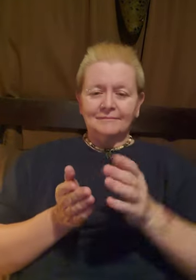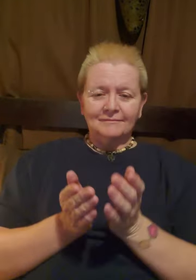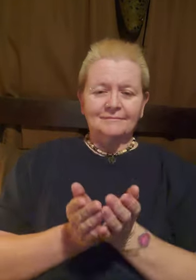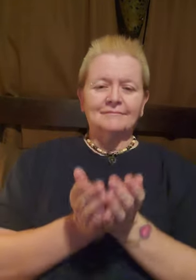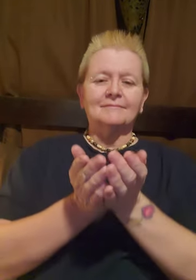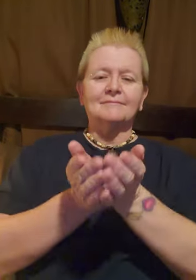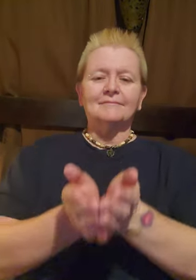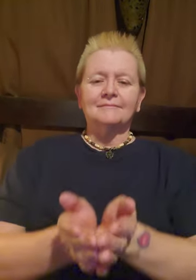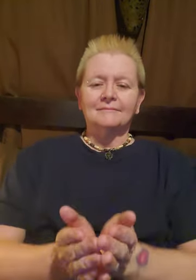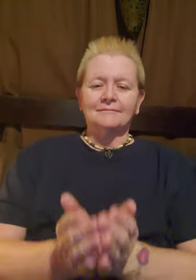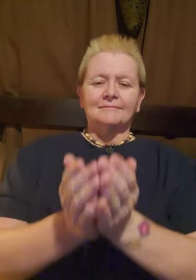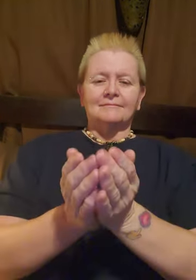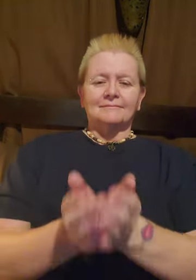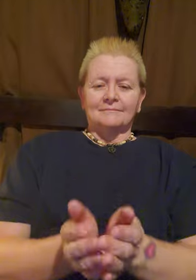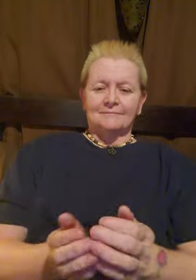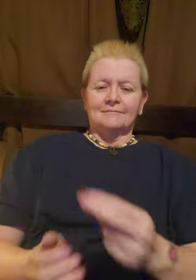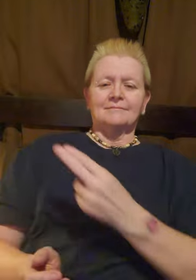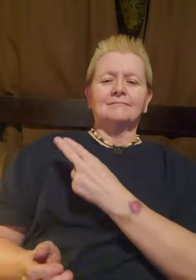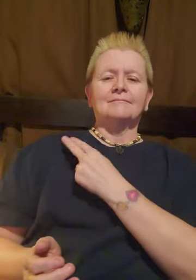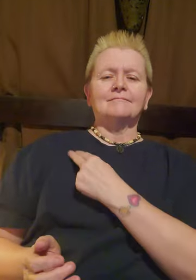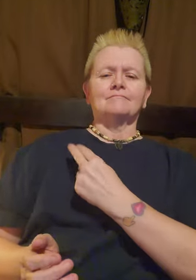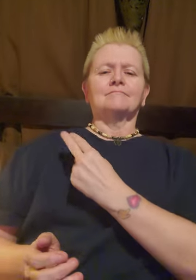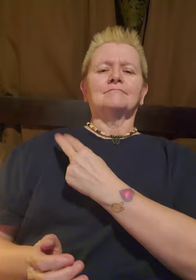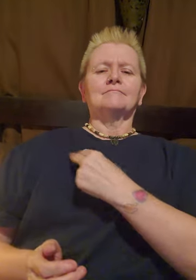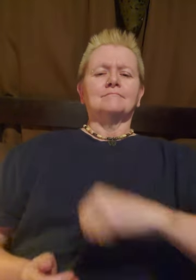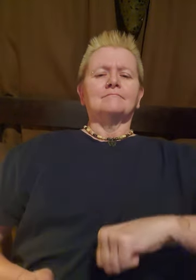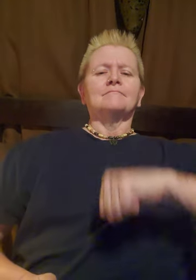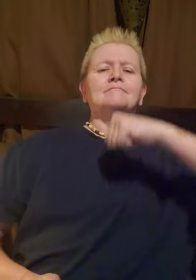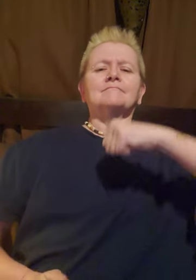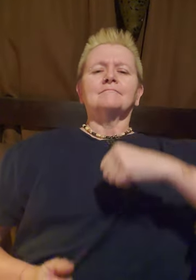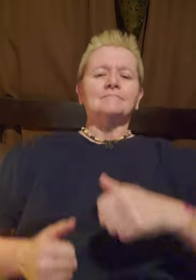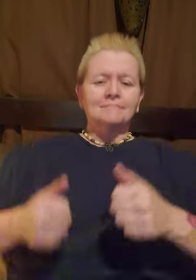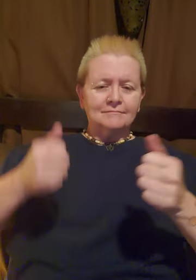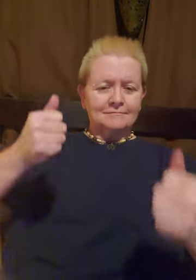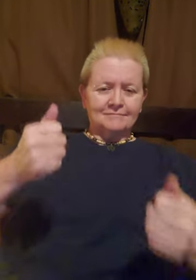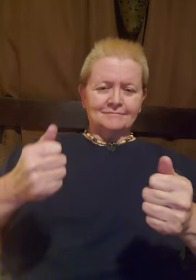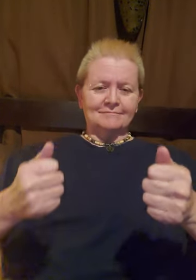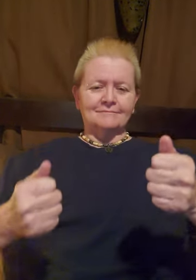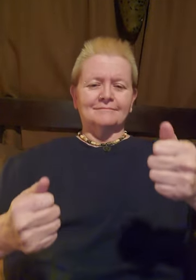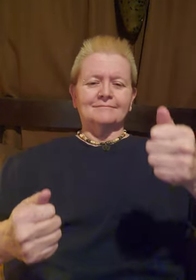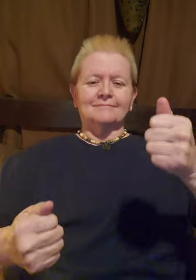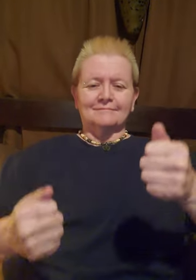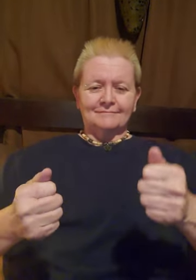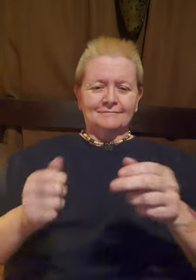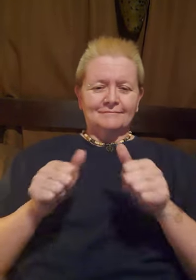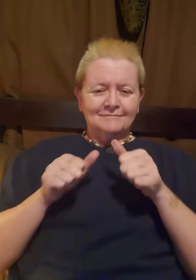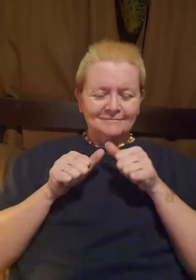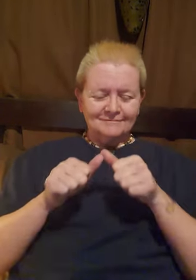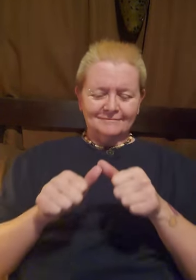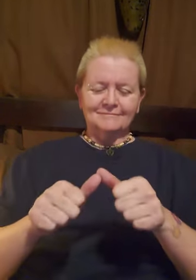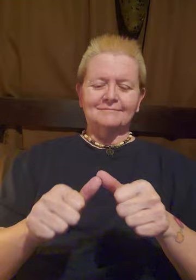high in the prowl, noble bark I steer, steady